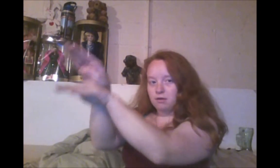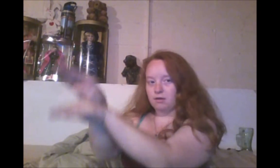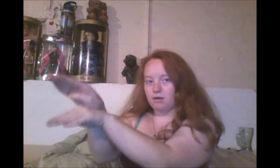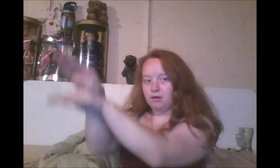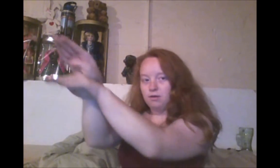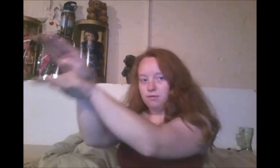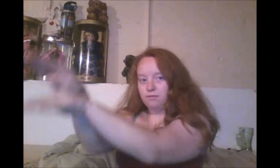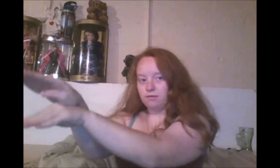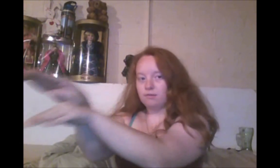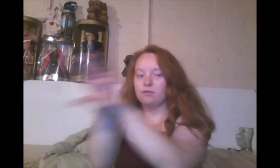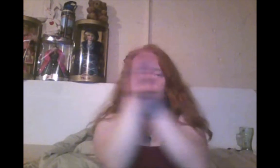Kangaroo.